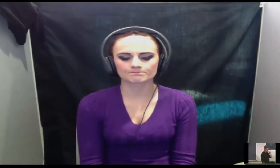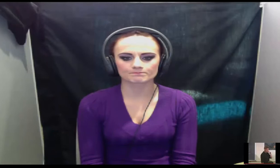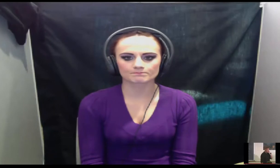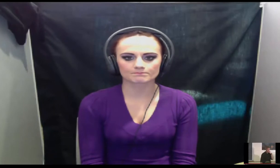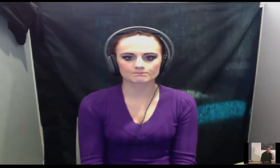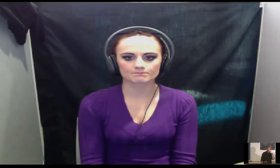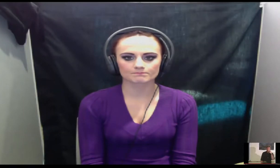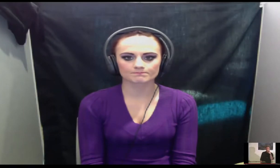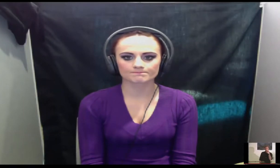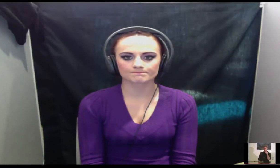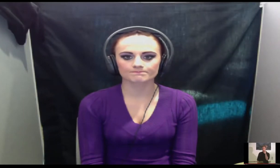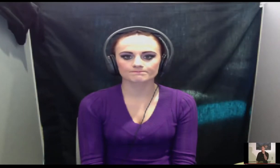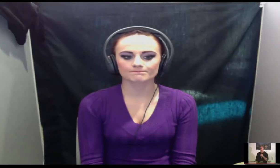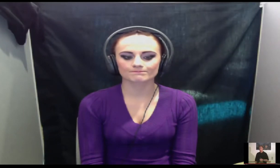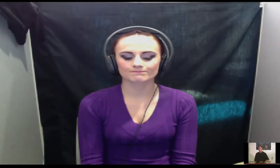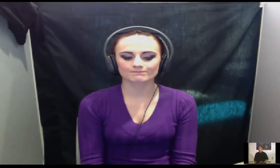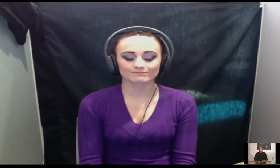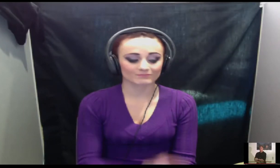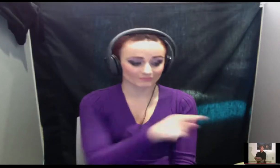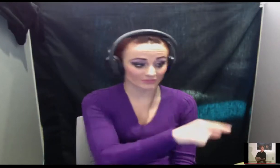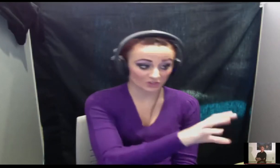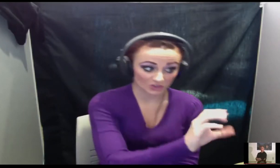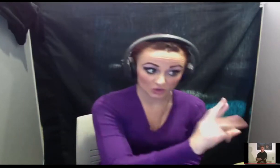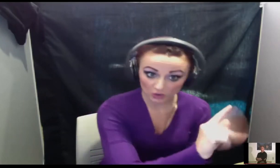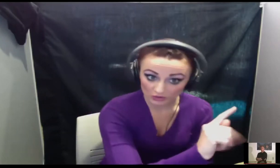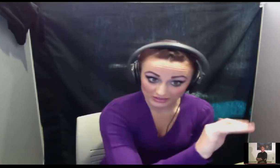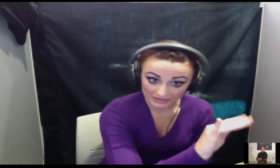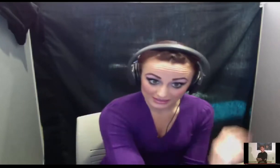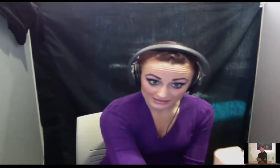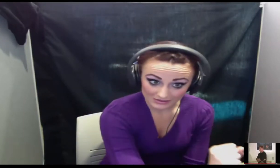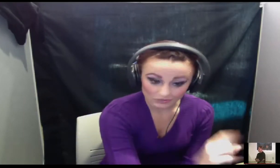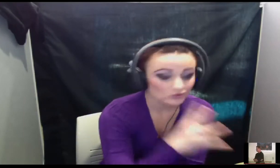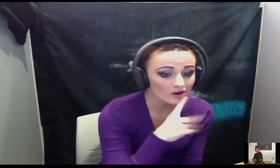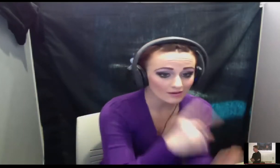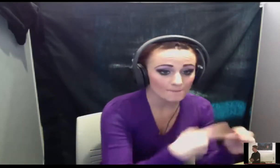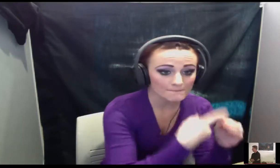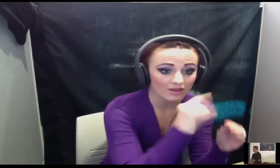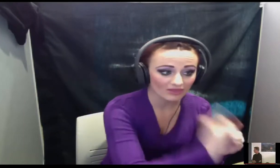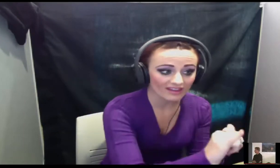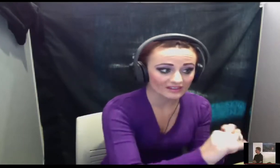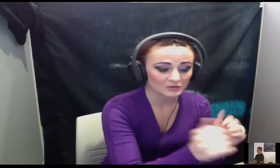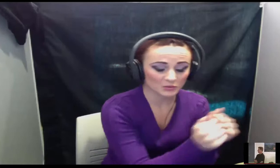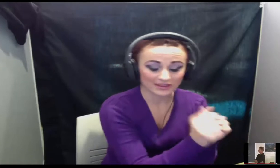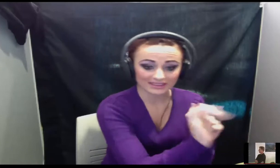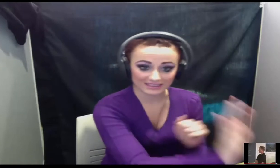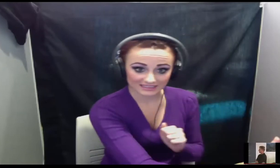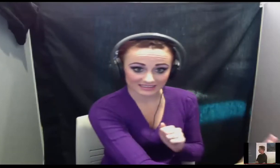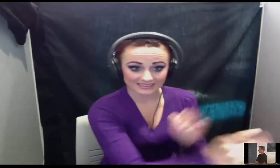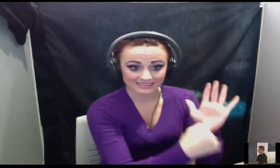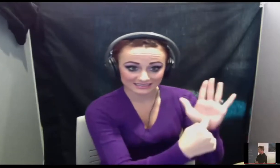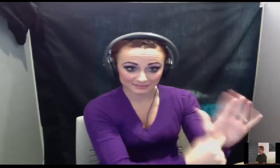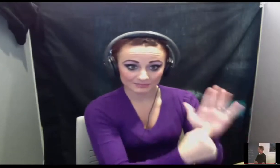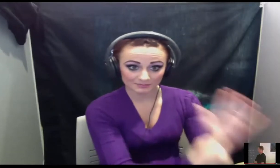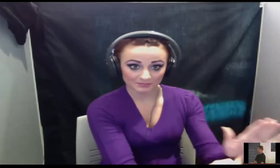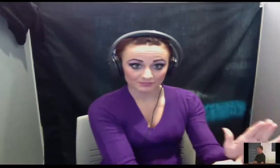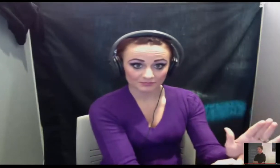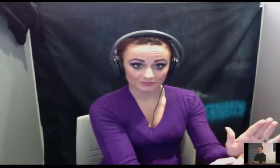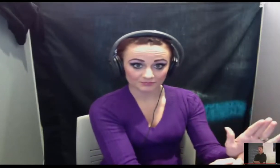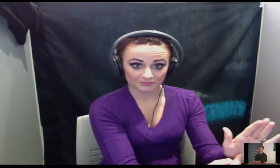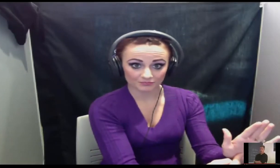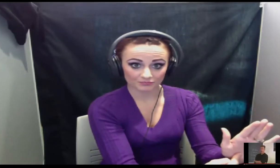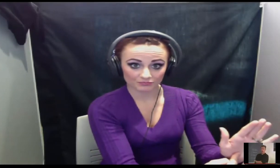This is the one that Curtis was talking about when he gave us an example of condensation. You're looking at the temperature at